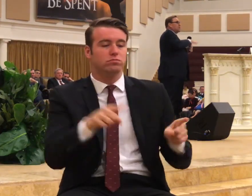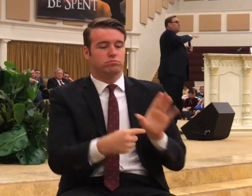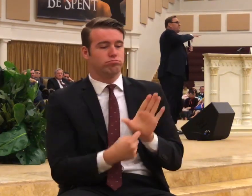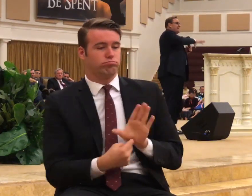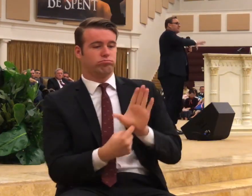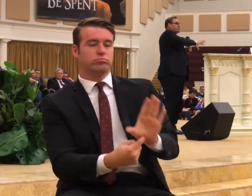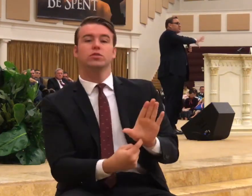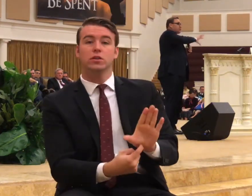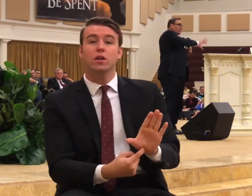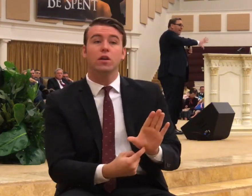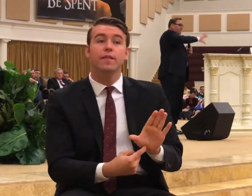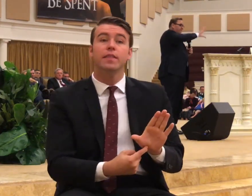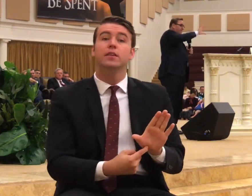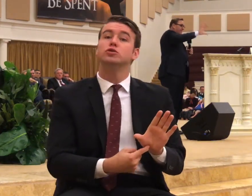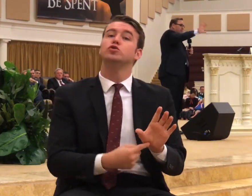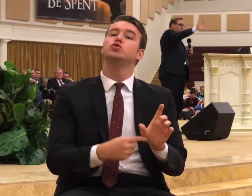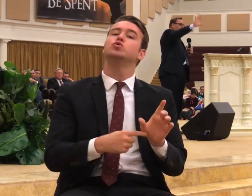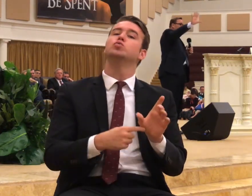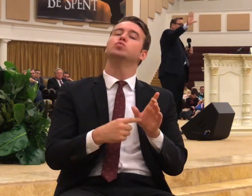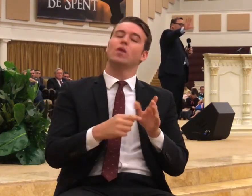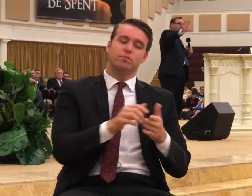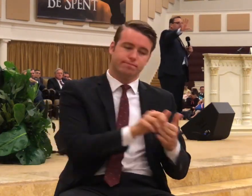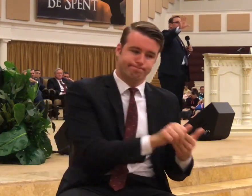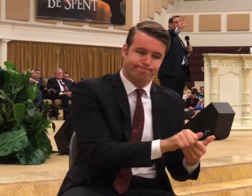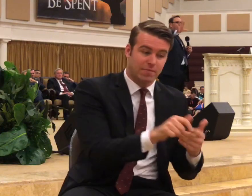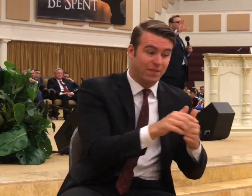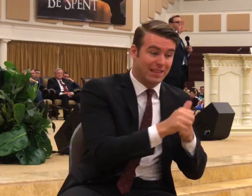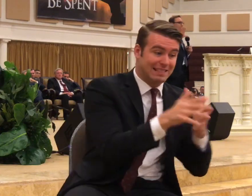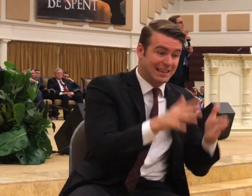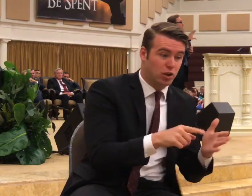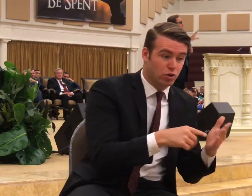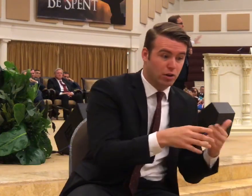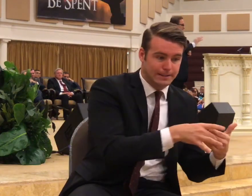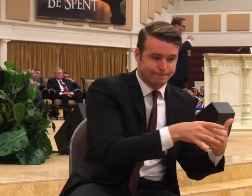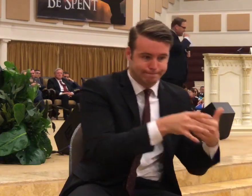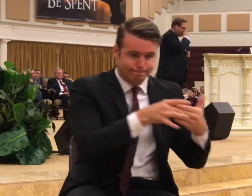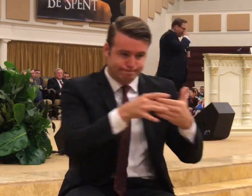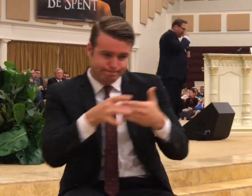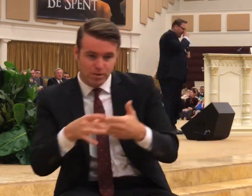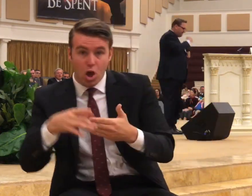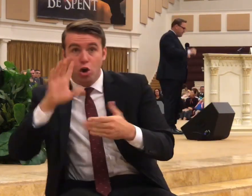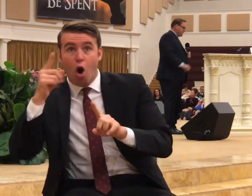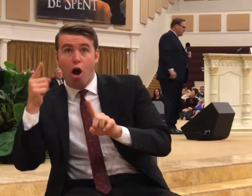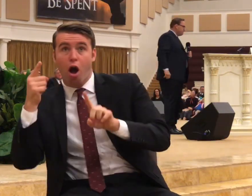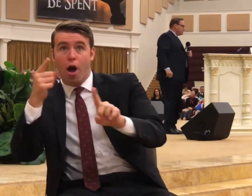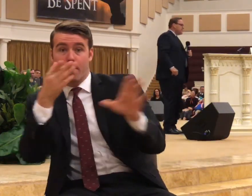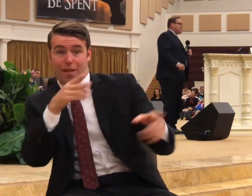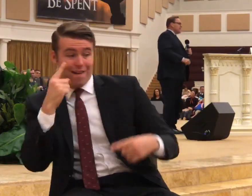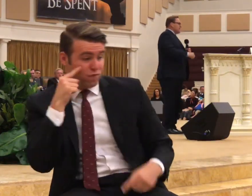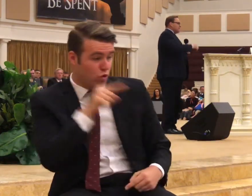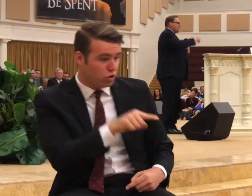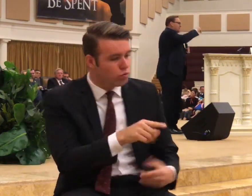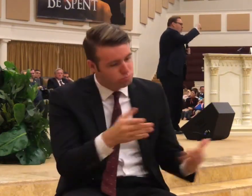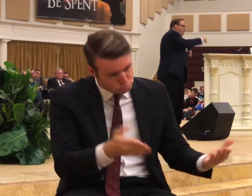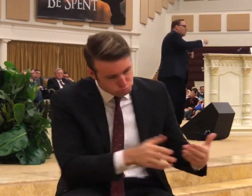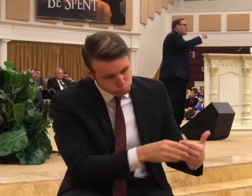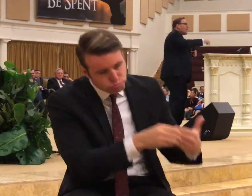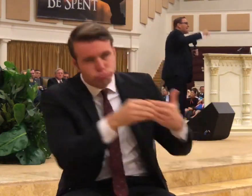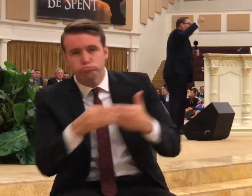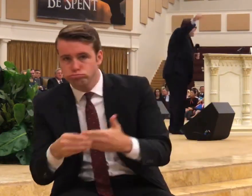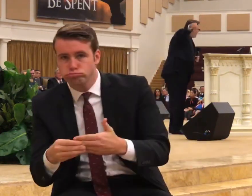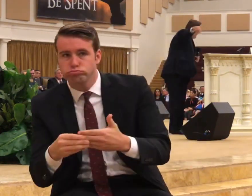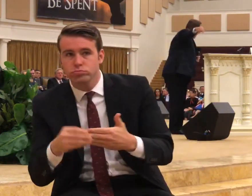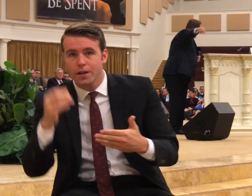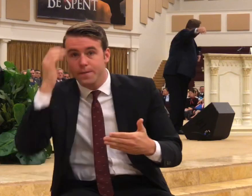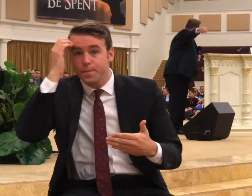order then to direct the leader to fulfill the divine purpose God has for their life. The only